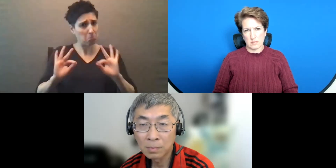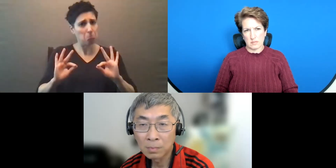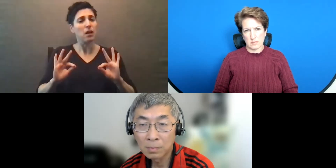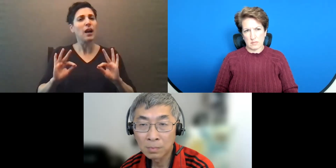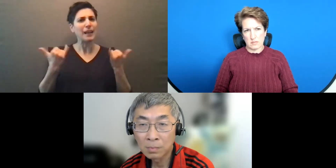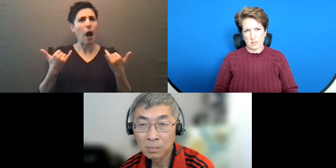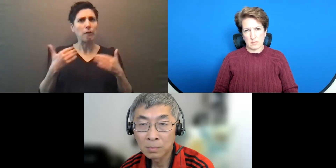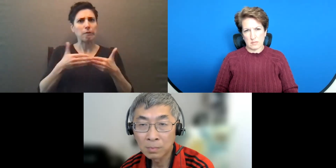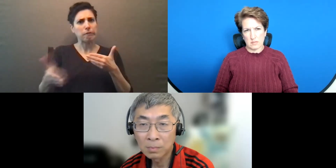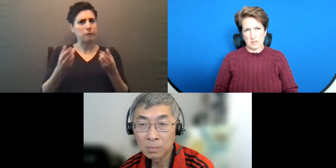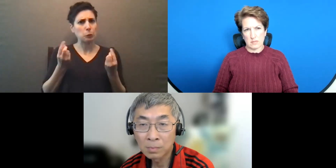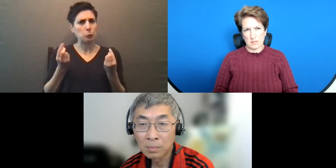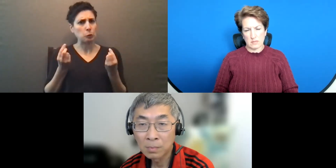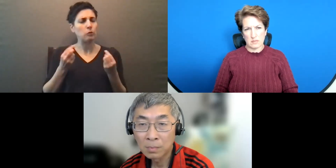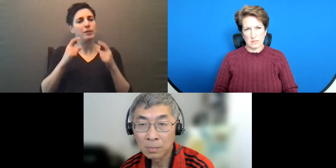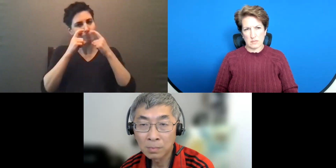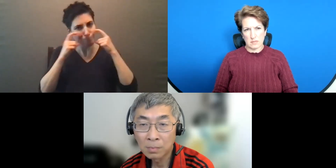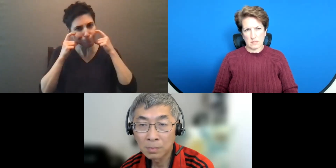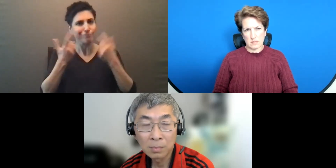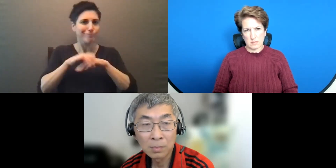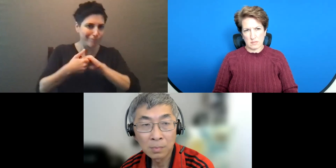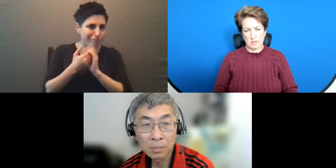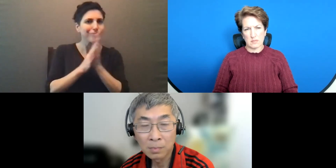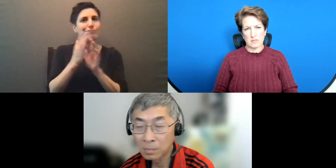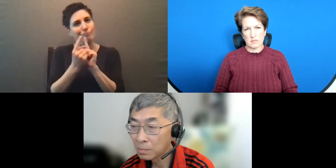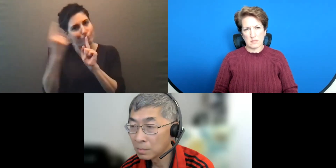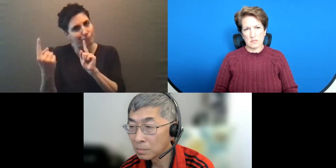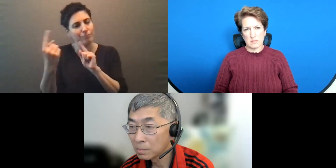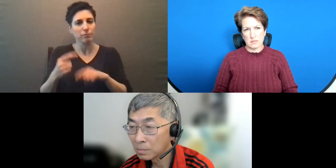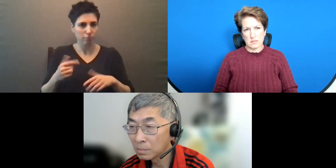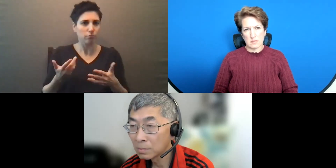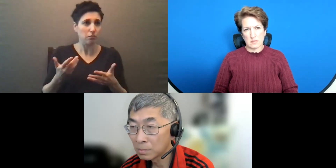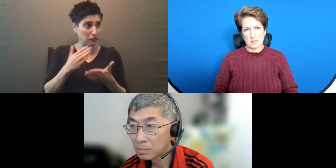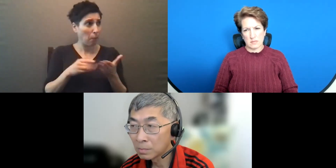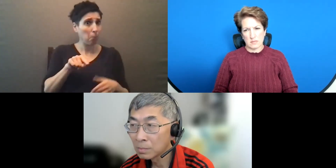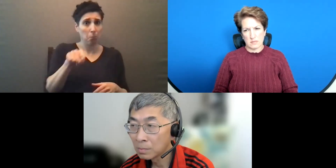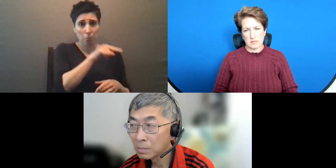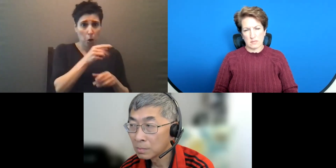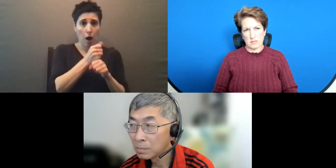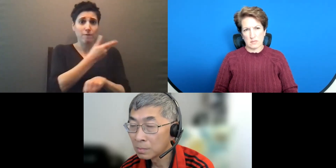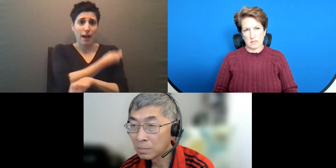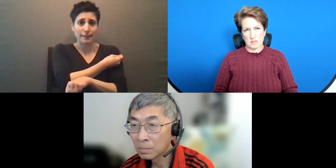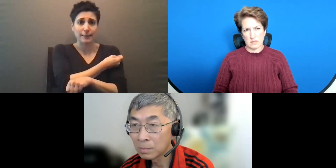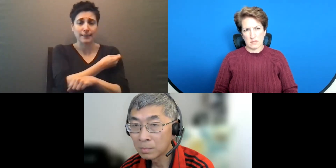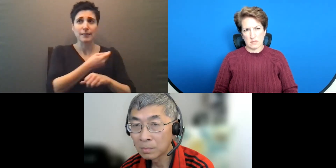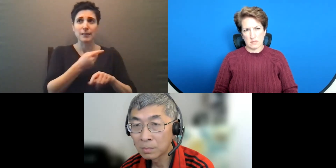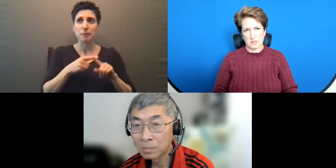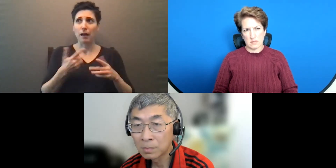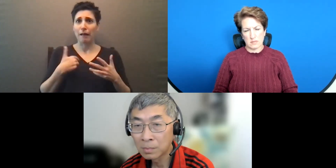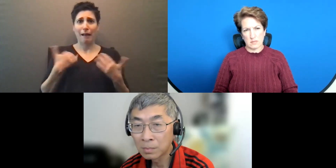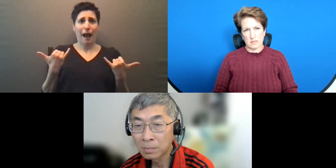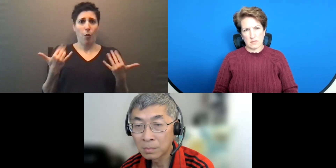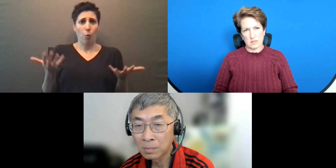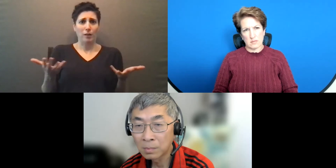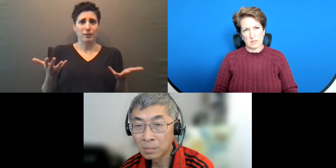getting vaccinated, because we have some population are vaccinated and they need that information too. So